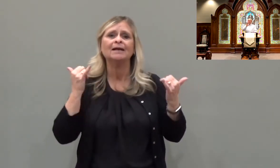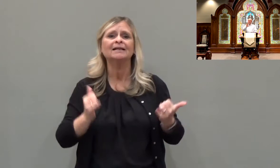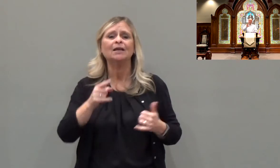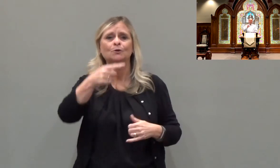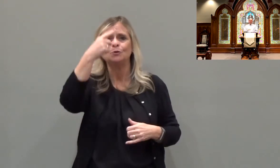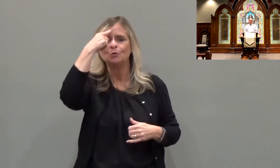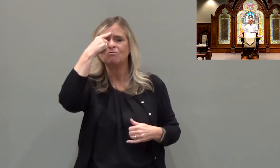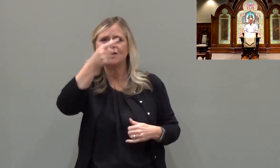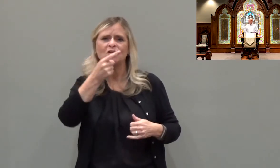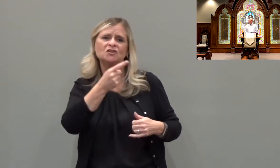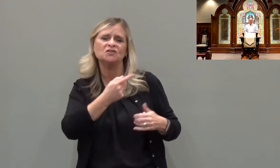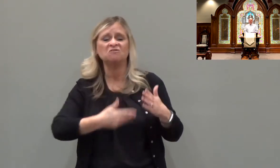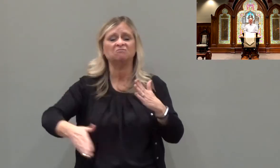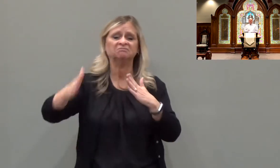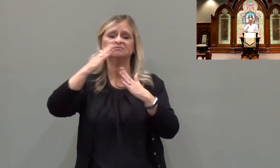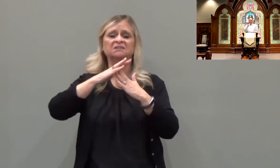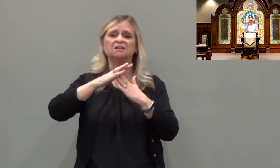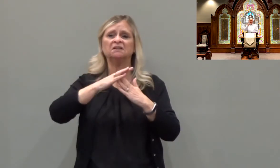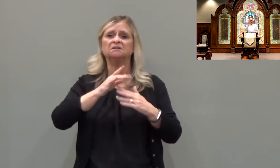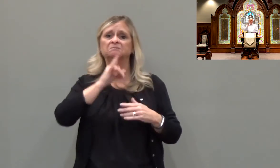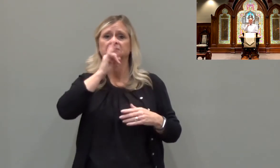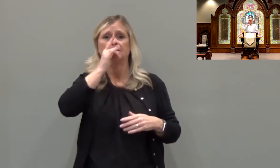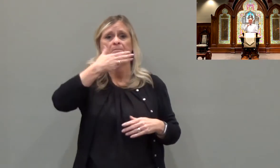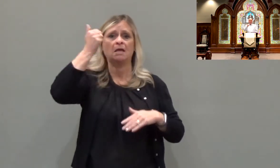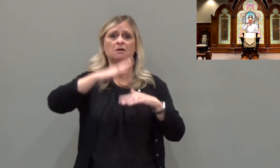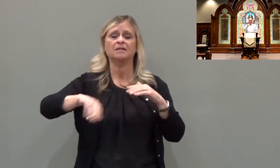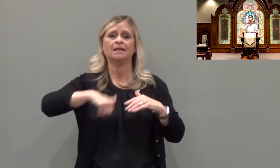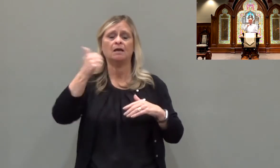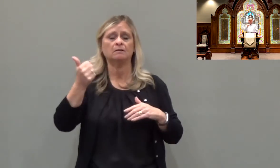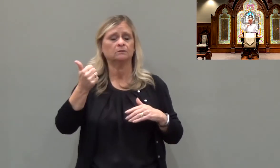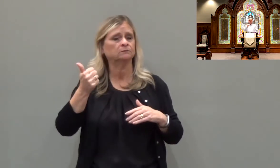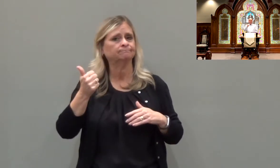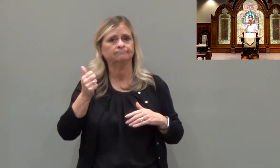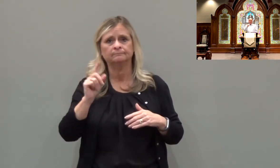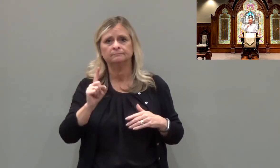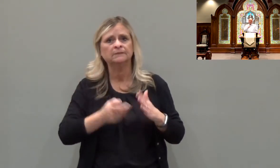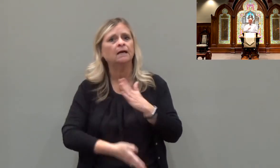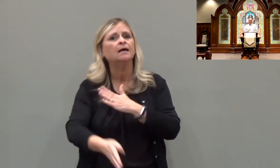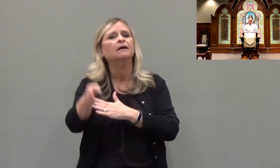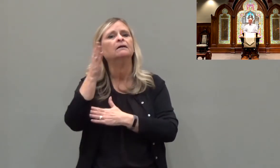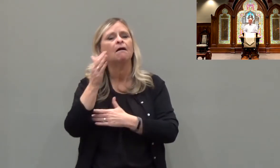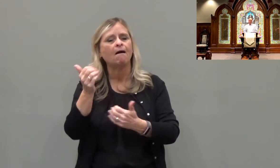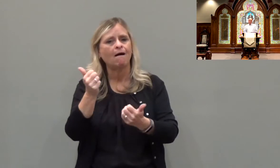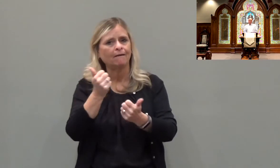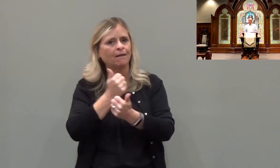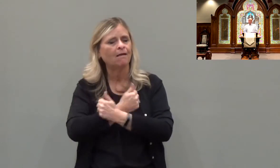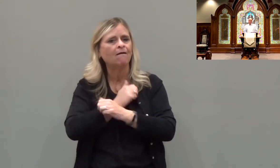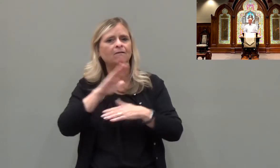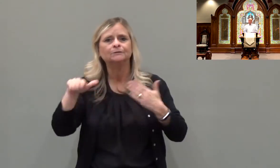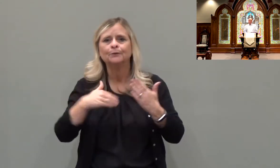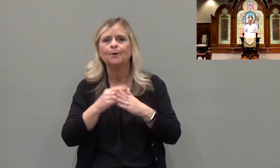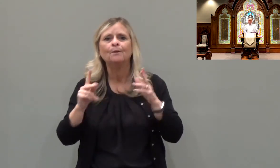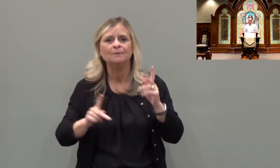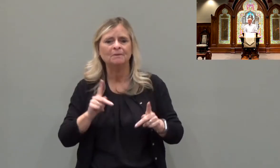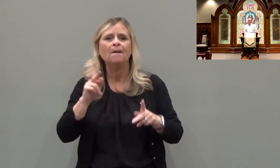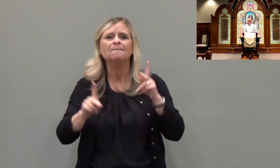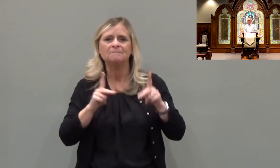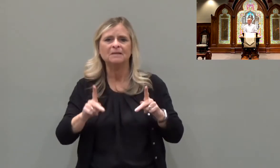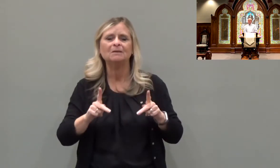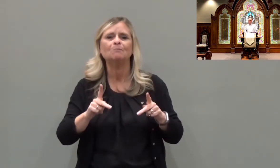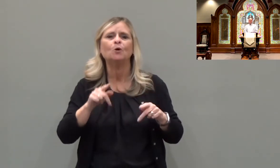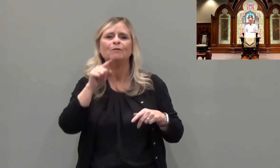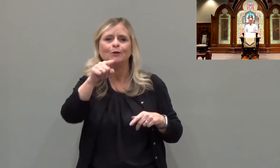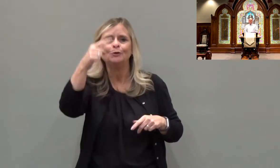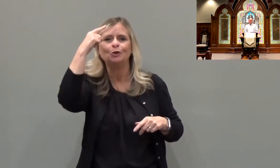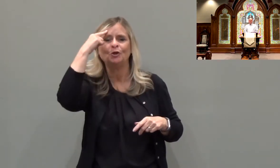that you are superior to other people, God loves the people that you think you're superior to just